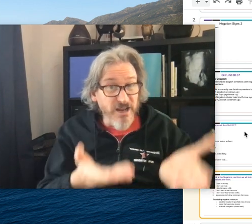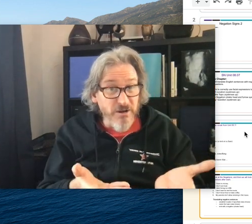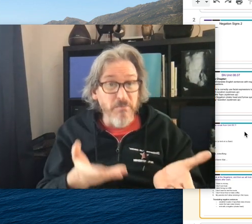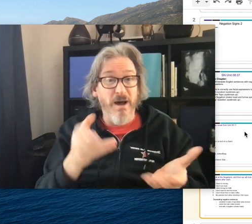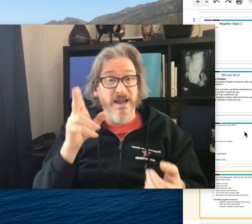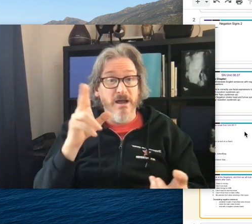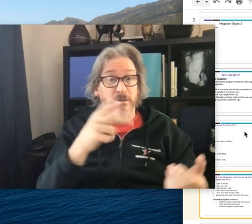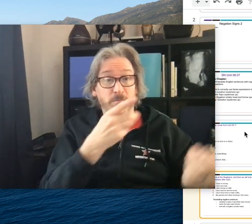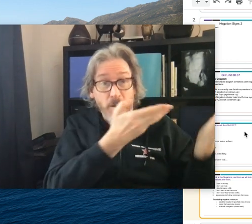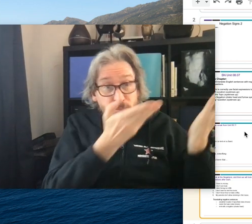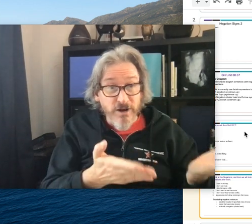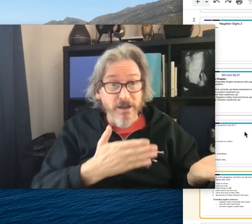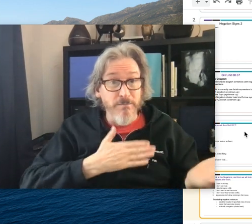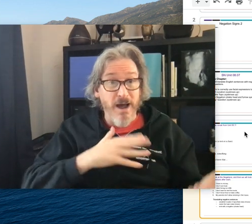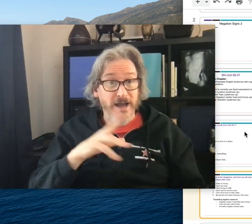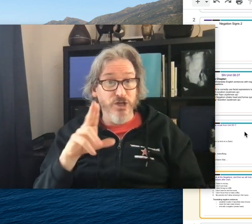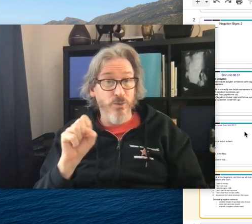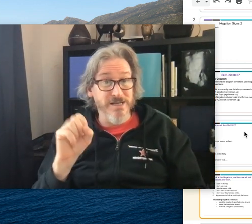bring my